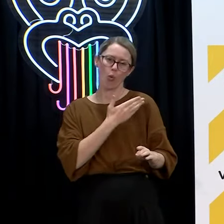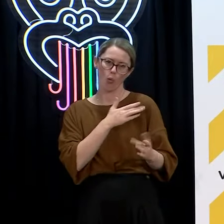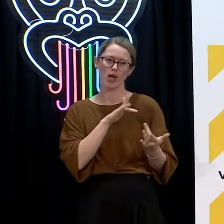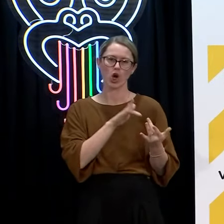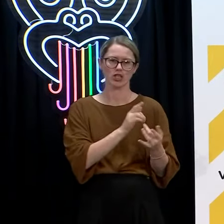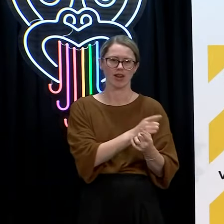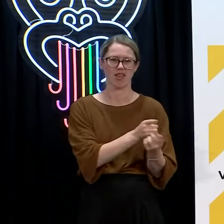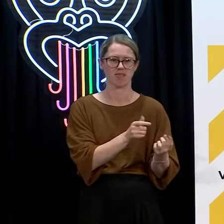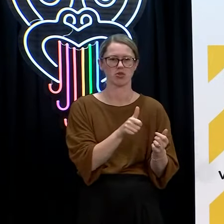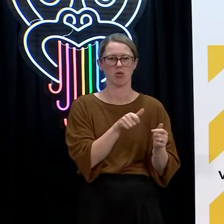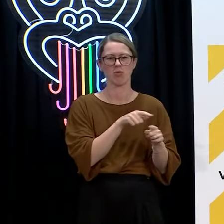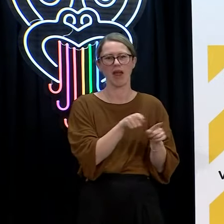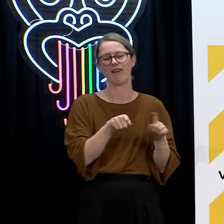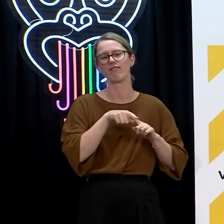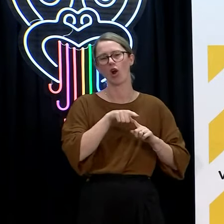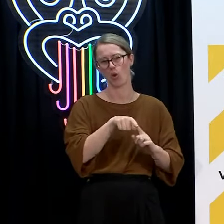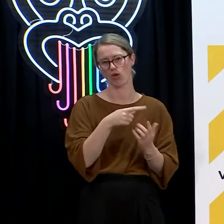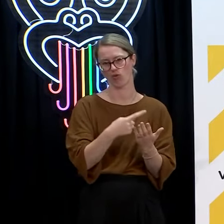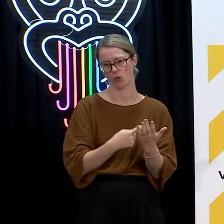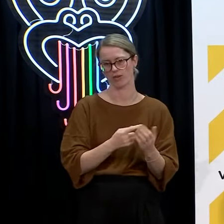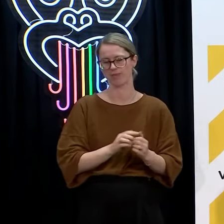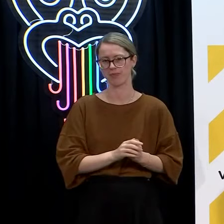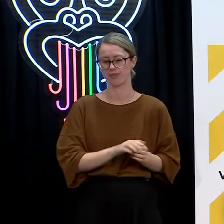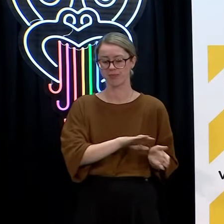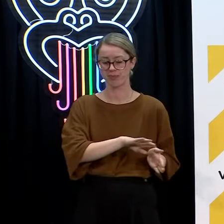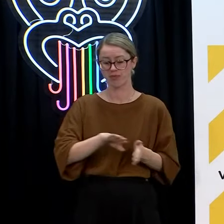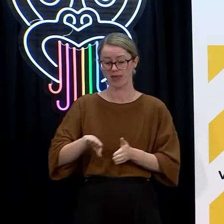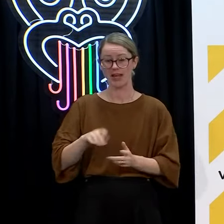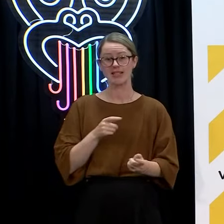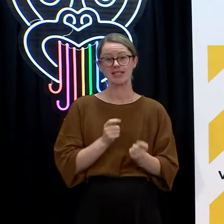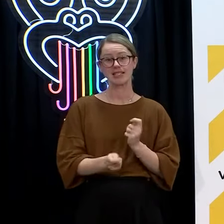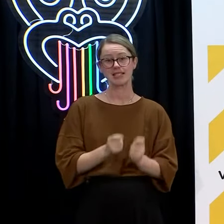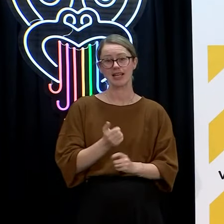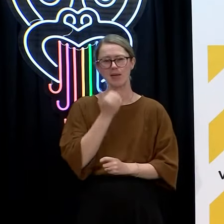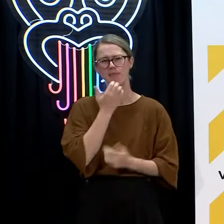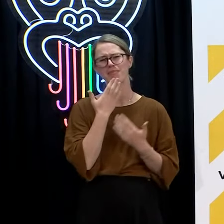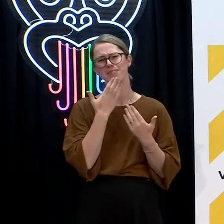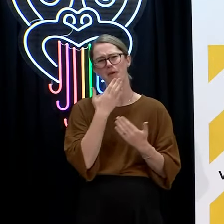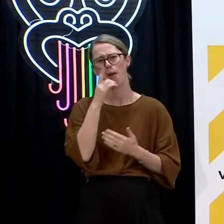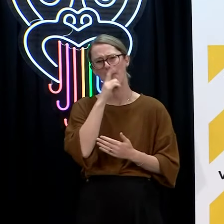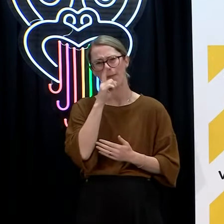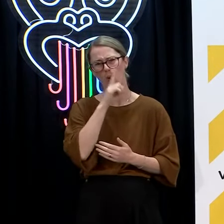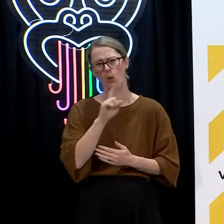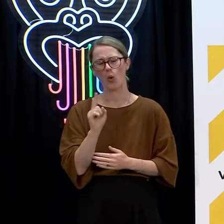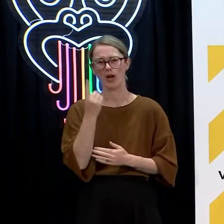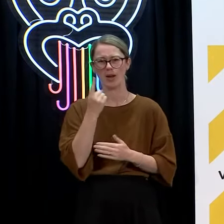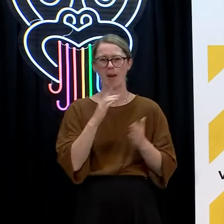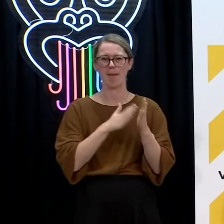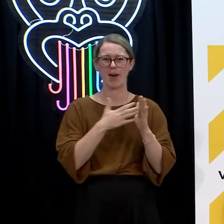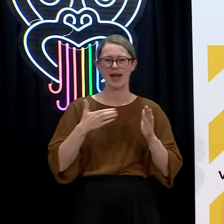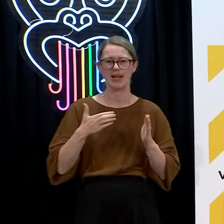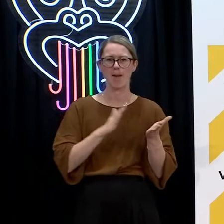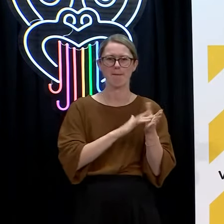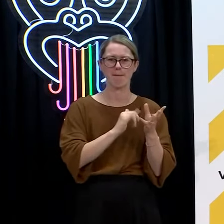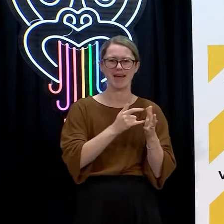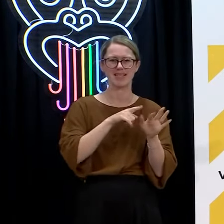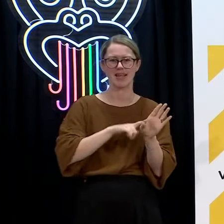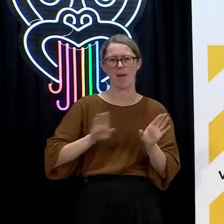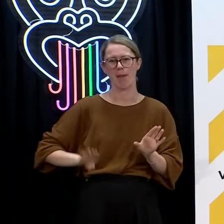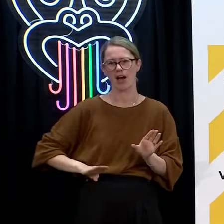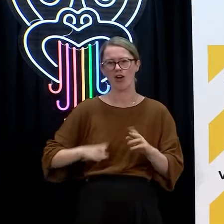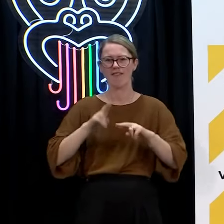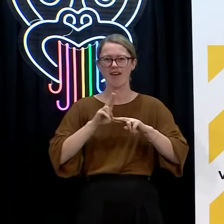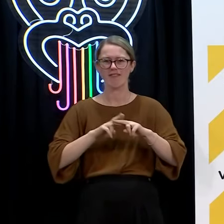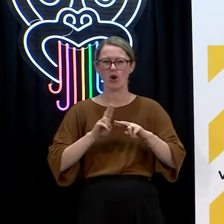contact. On testing, a huge thanks to people in the Auckland suburbs of Mount Eden, Massey, Mangere,